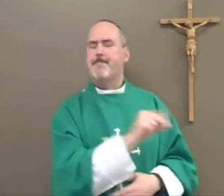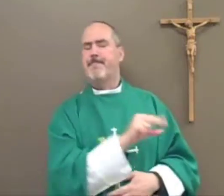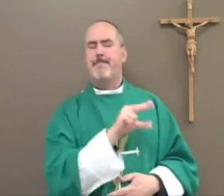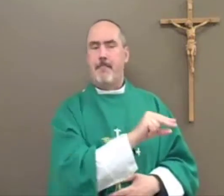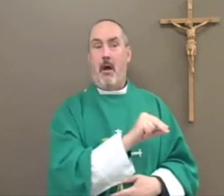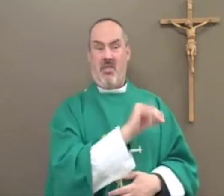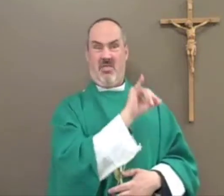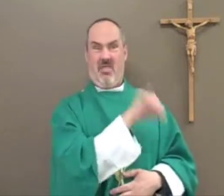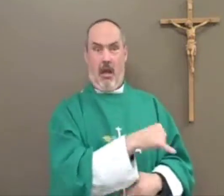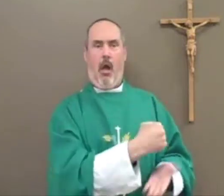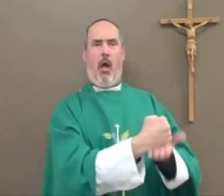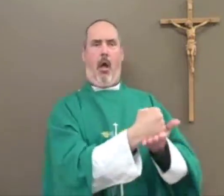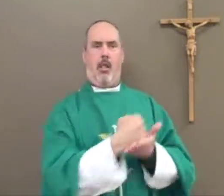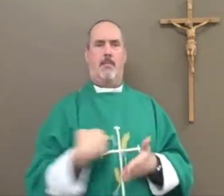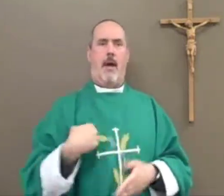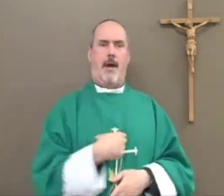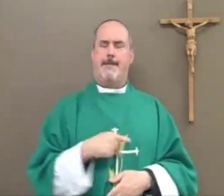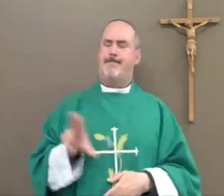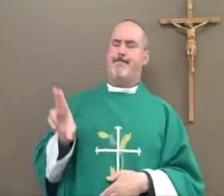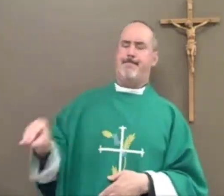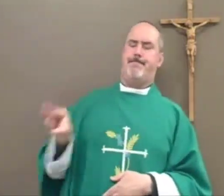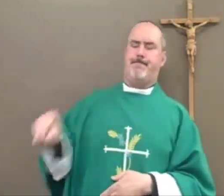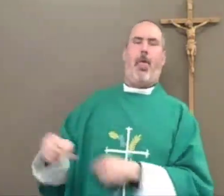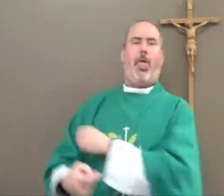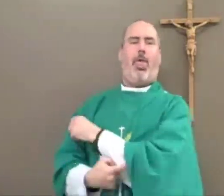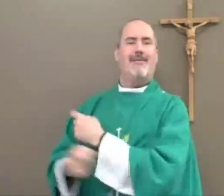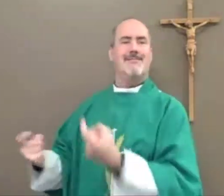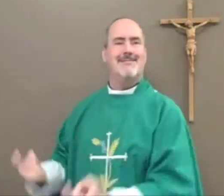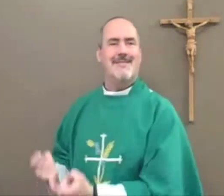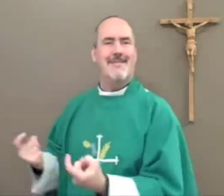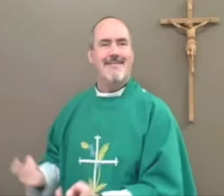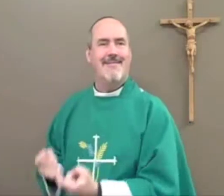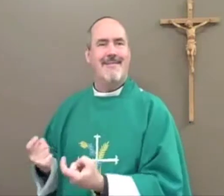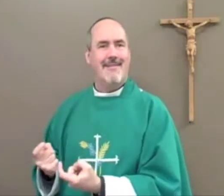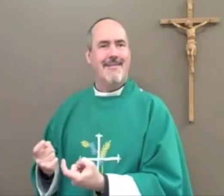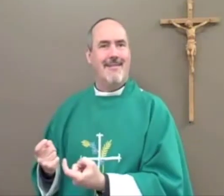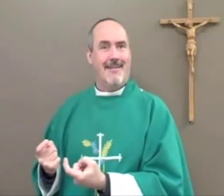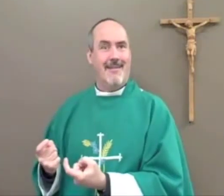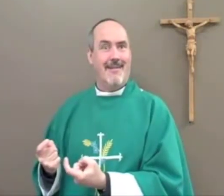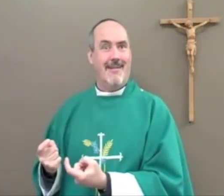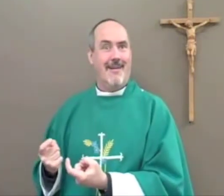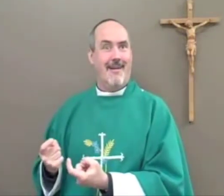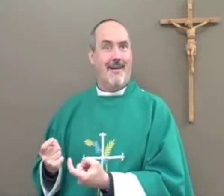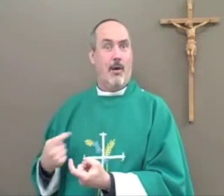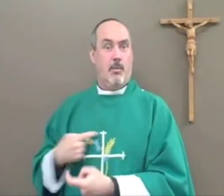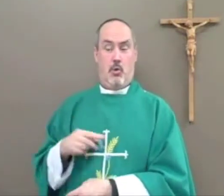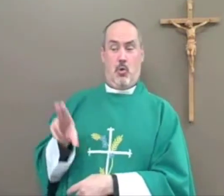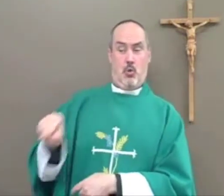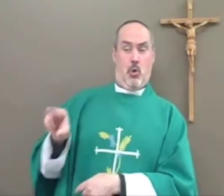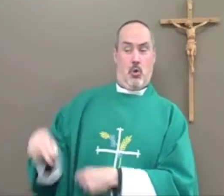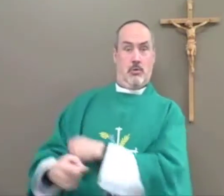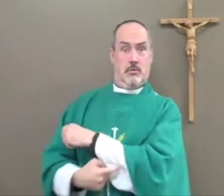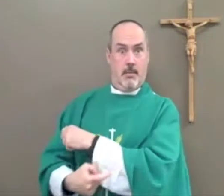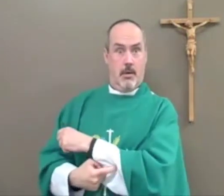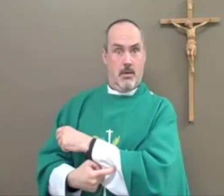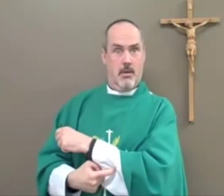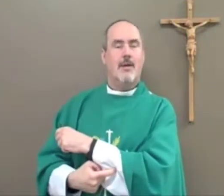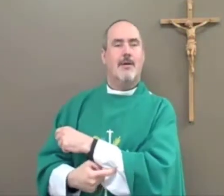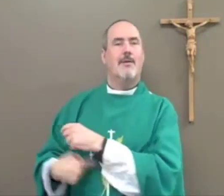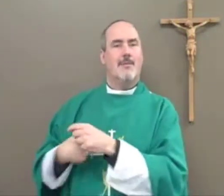to say no. And by saying no to certain foods, it serves as a practice for helping us say no to sin and